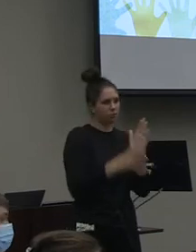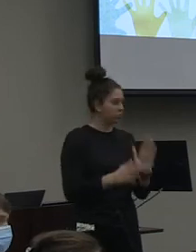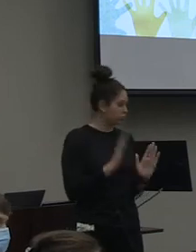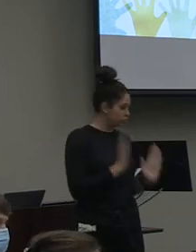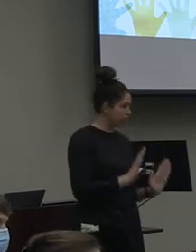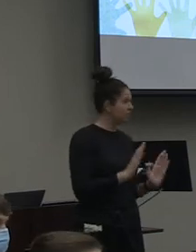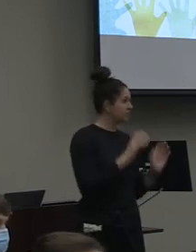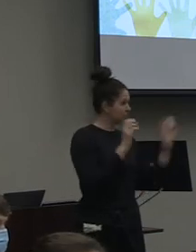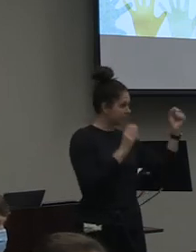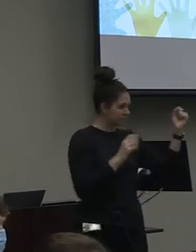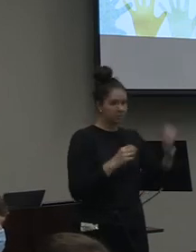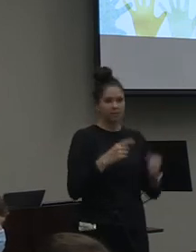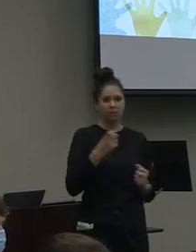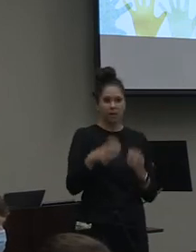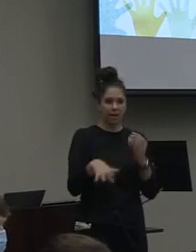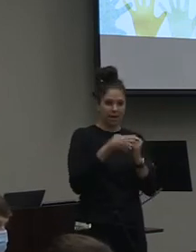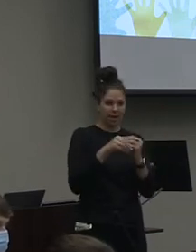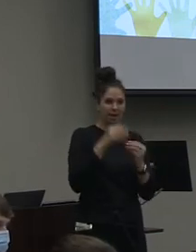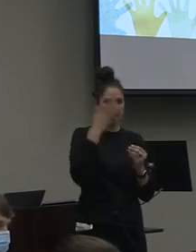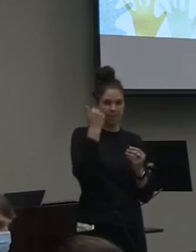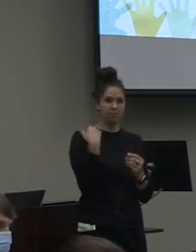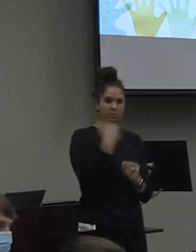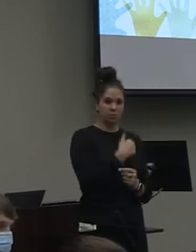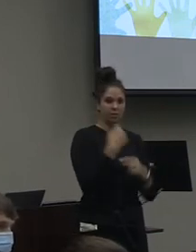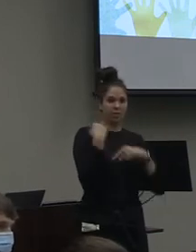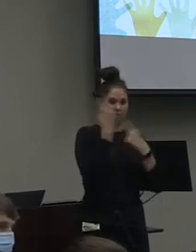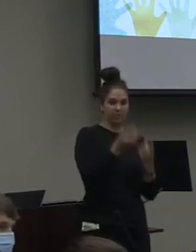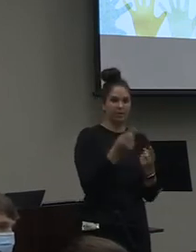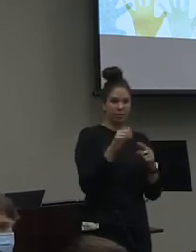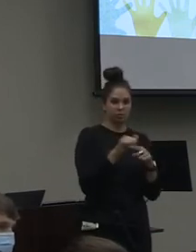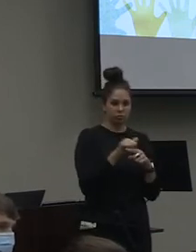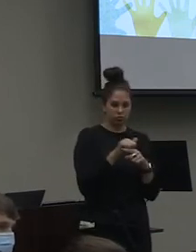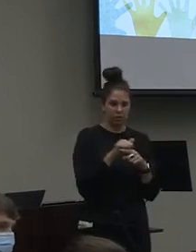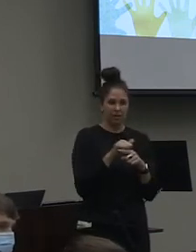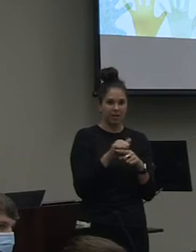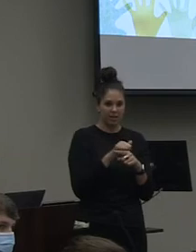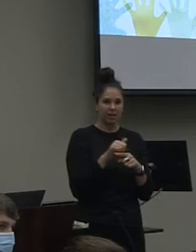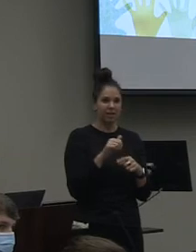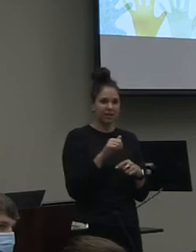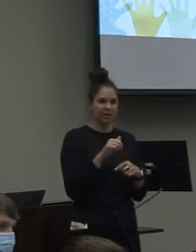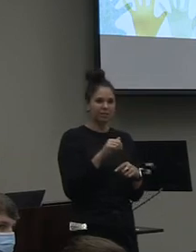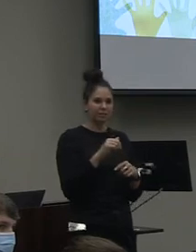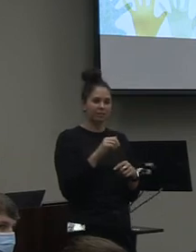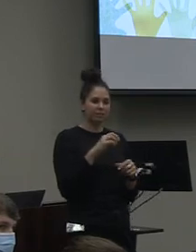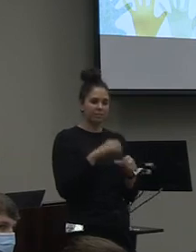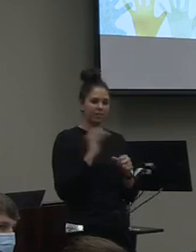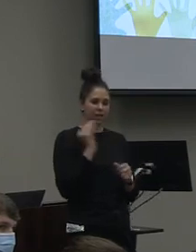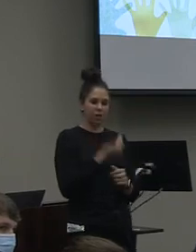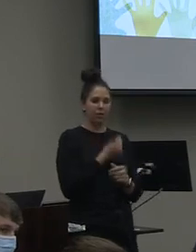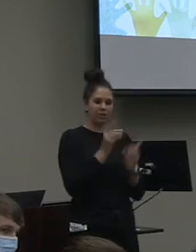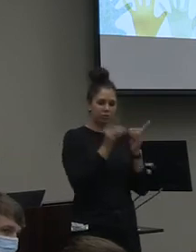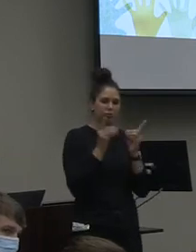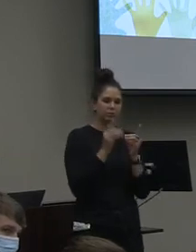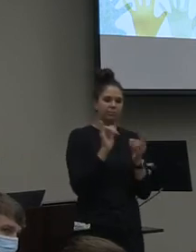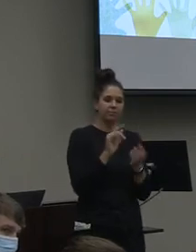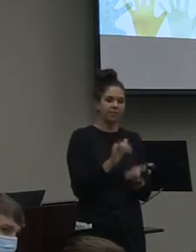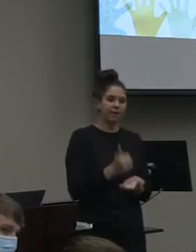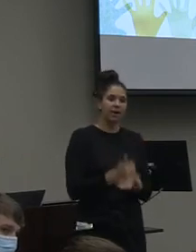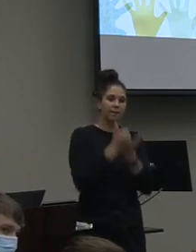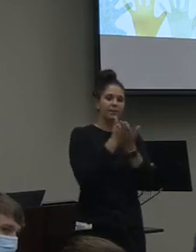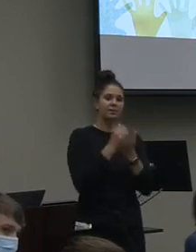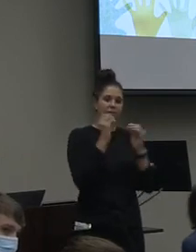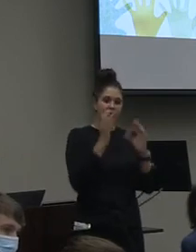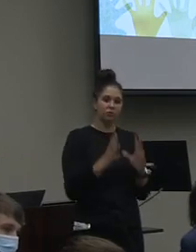great. I can also add, just because we've been training letters in our district for years, it really helps teachers to start